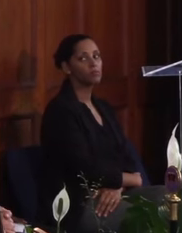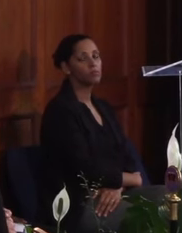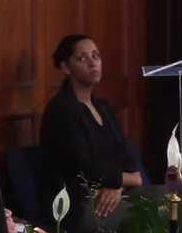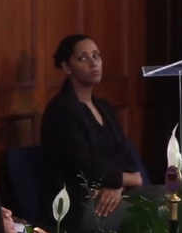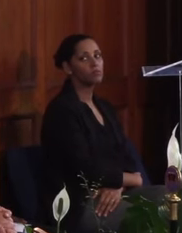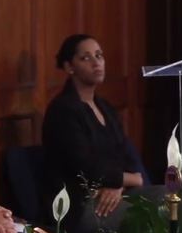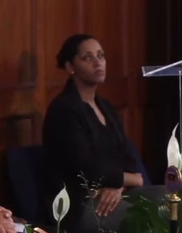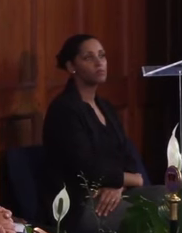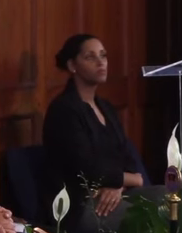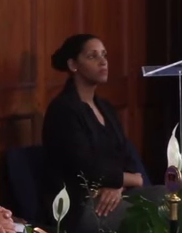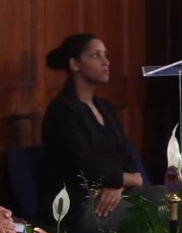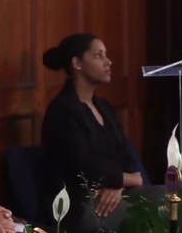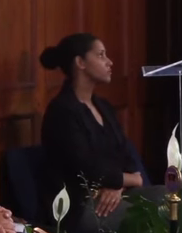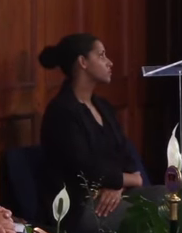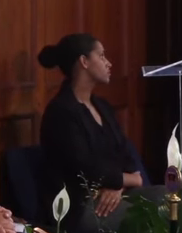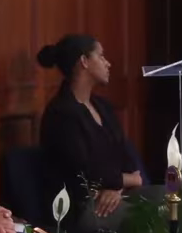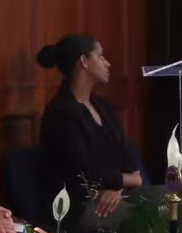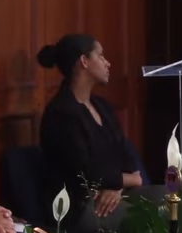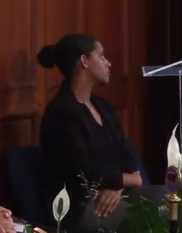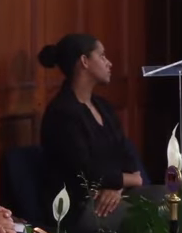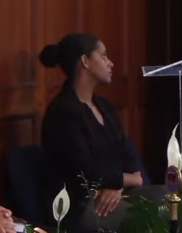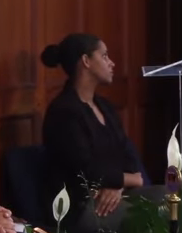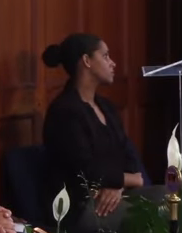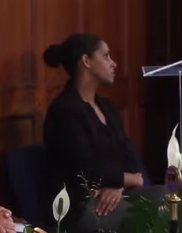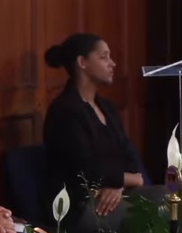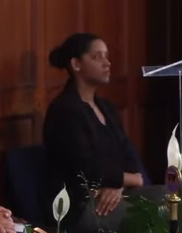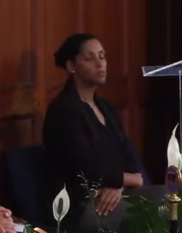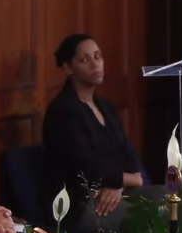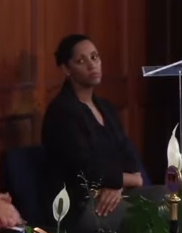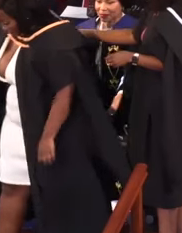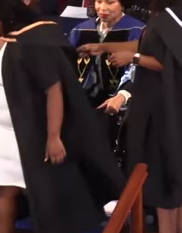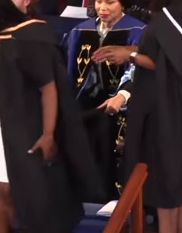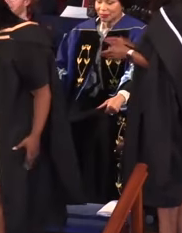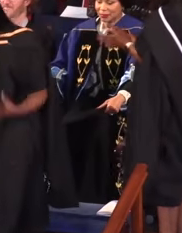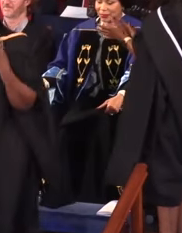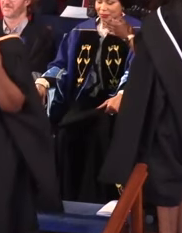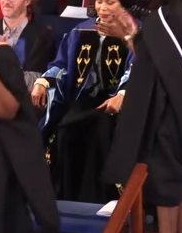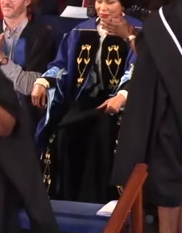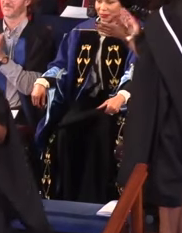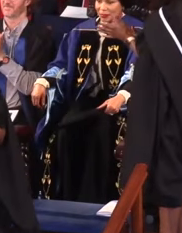For the degree of Master of Laws in Shipping Law, Stephen Matthew Nordier.